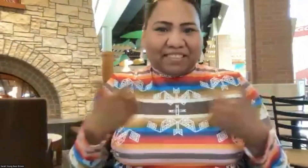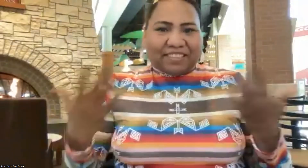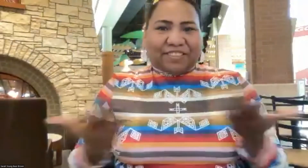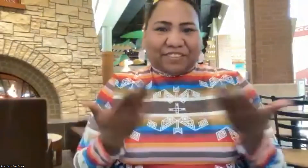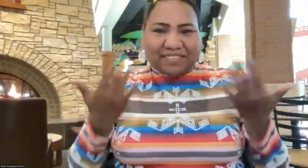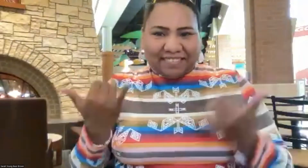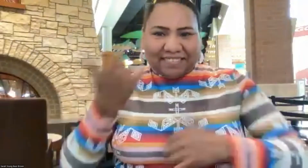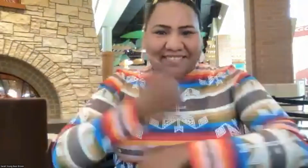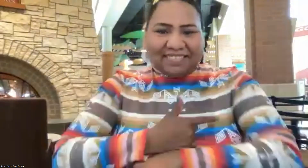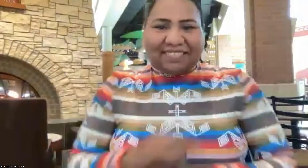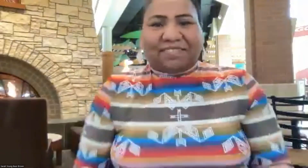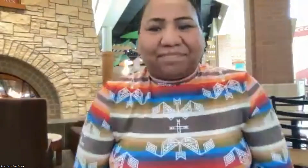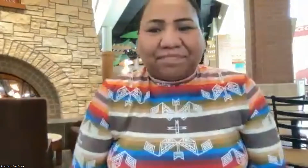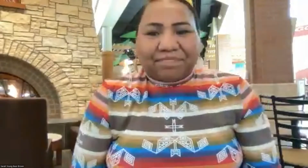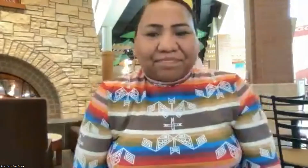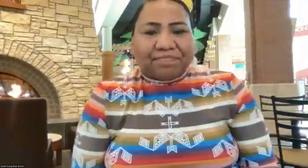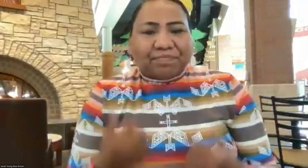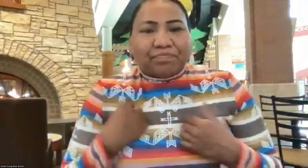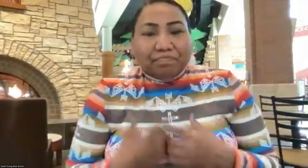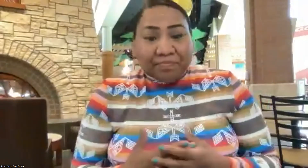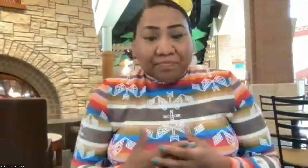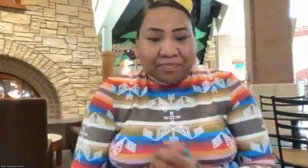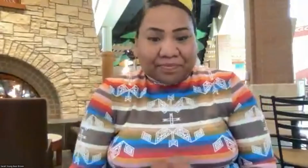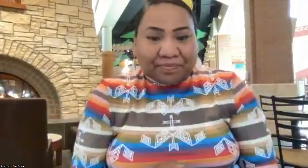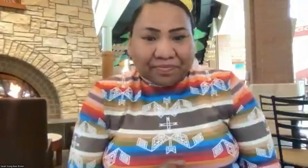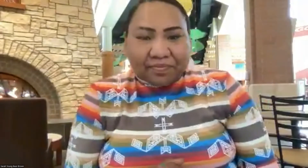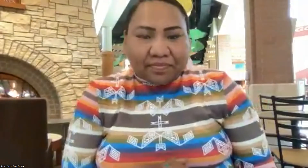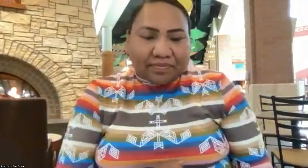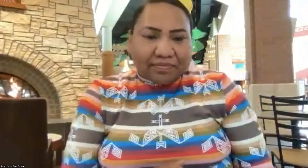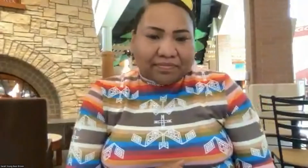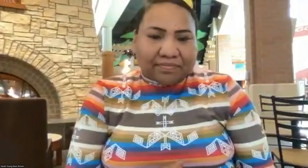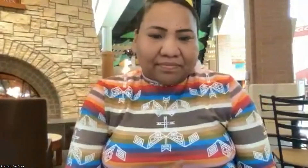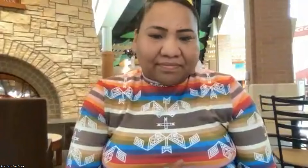because you never know what's in store. Thank you. Thank you for having me here today.